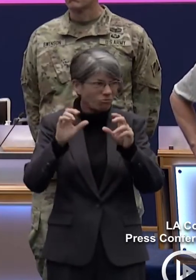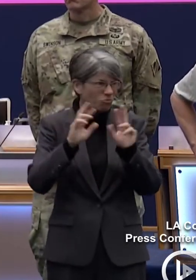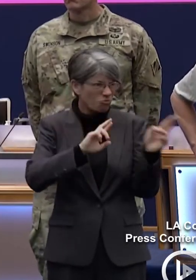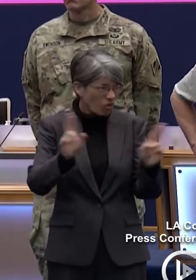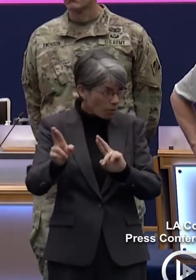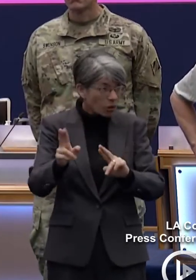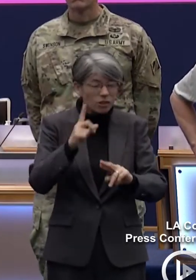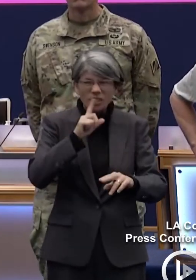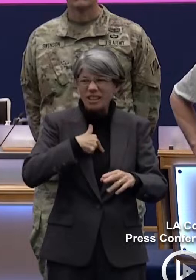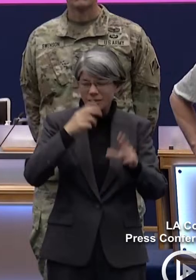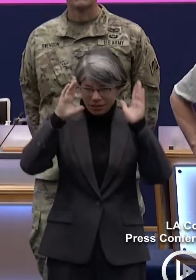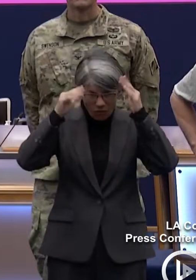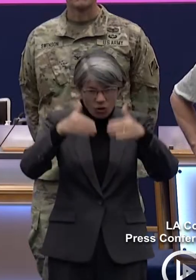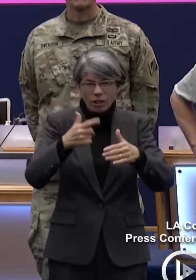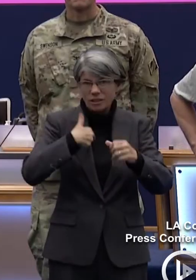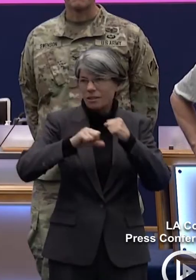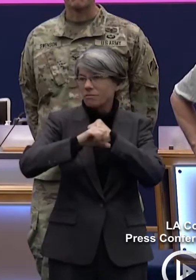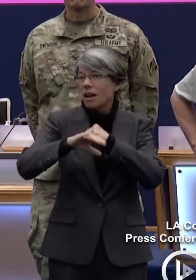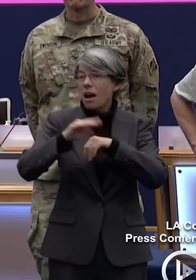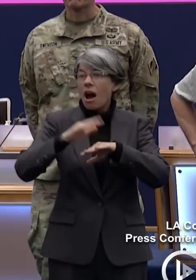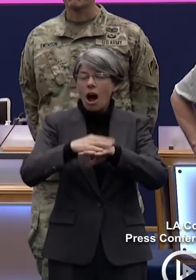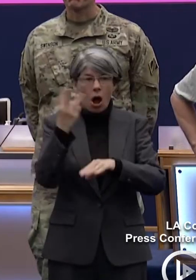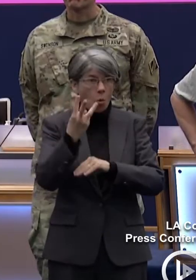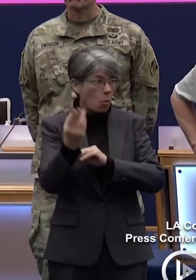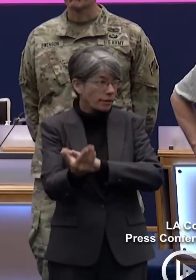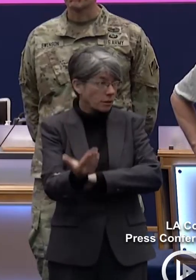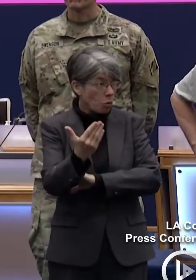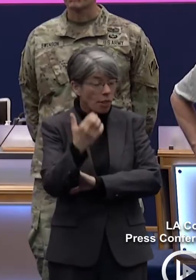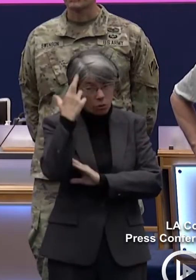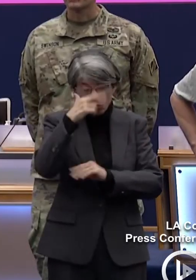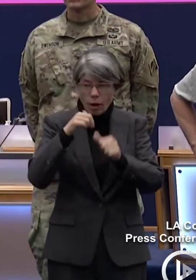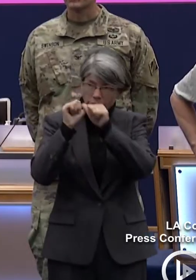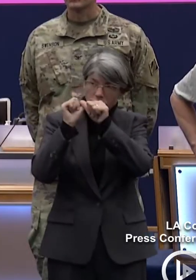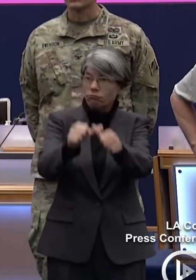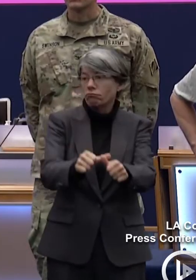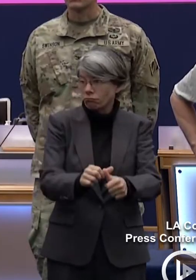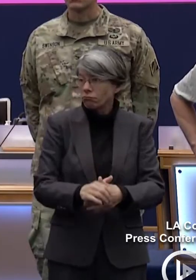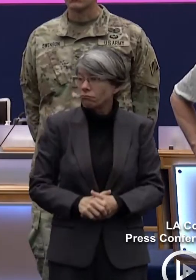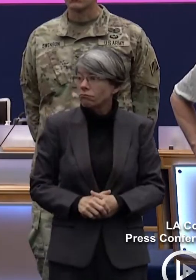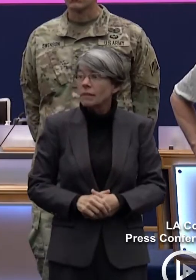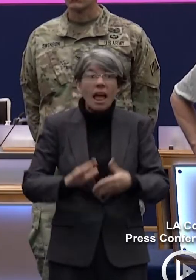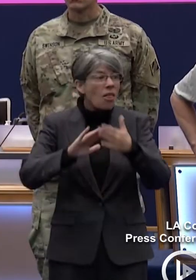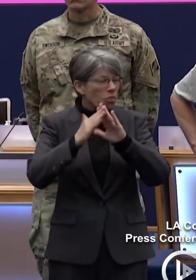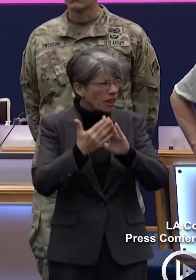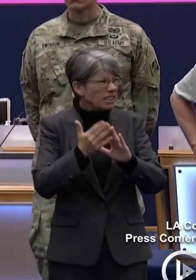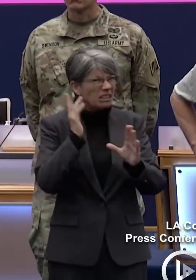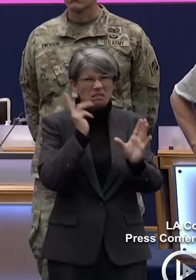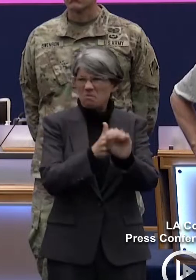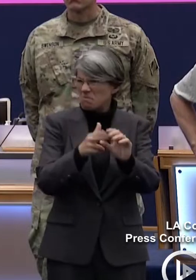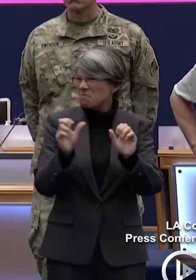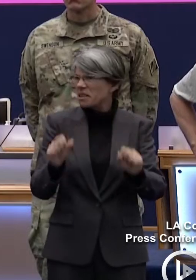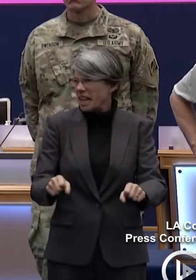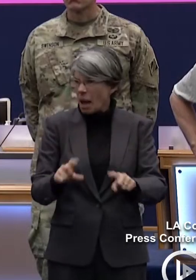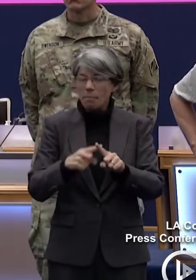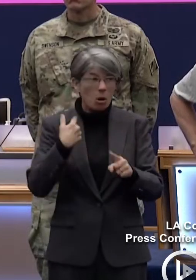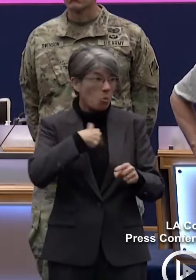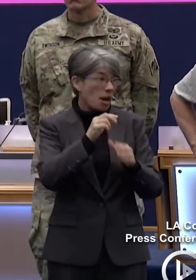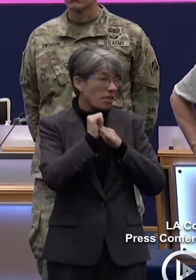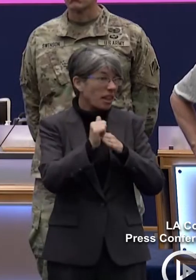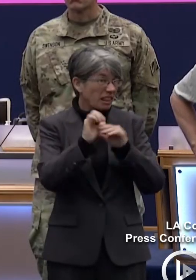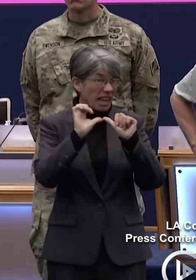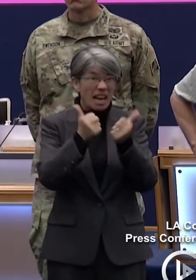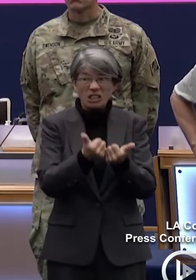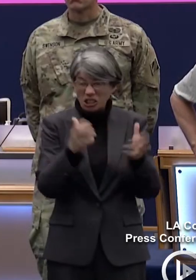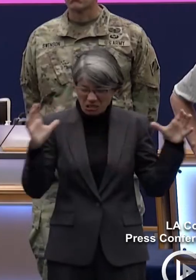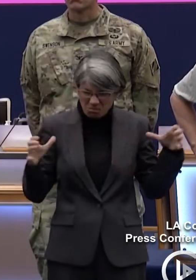largely the focus of our press conferences on Wednesday mornings, which is why they have continued. The city's invited to participate, but we really are the lead agency